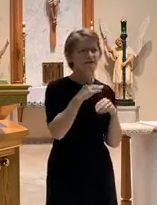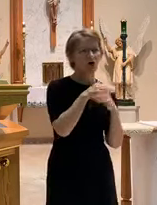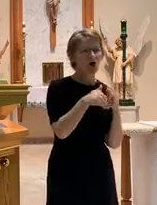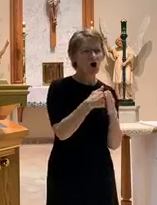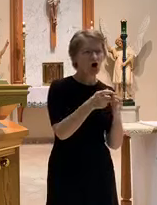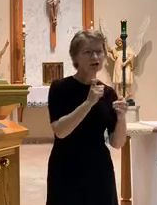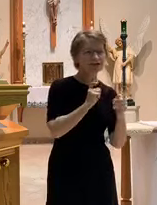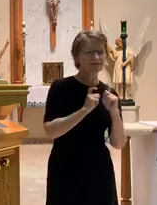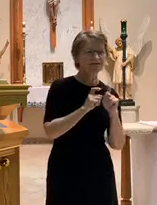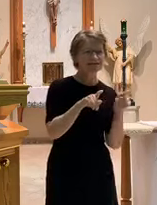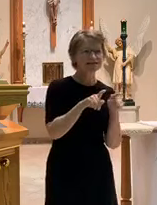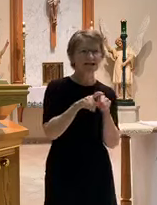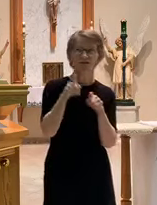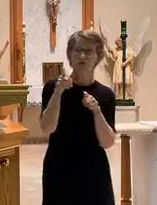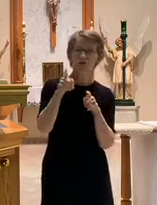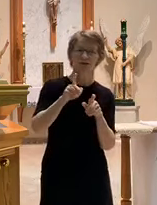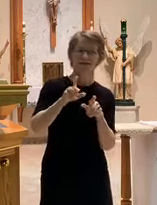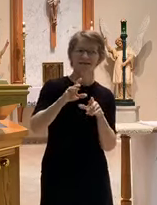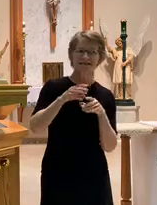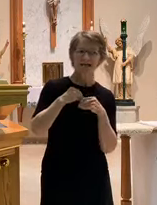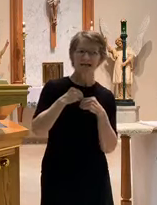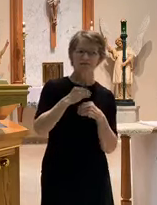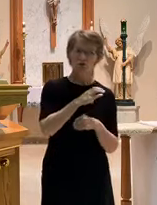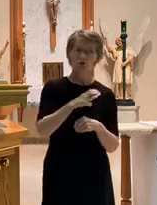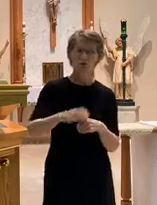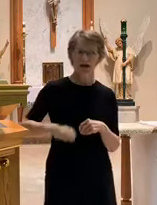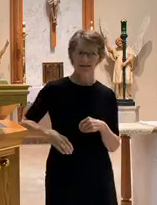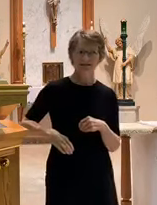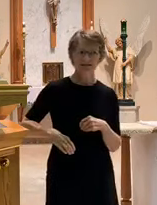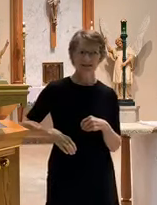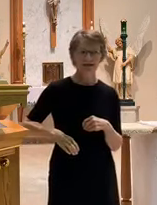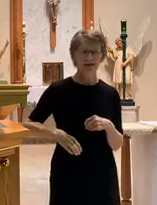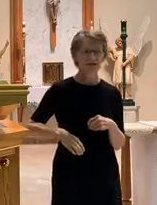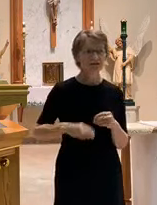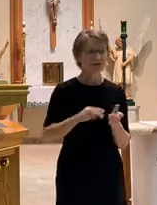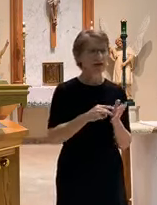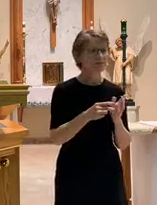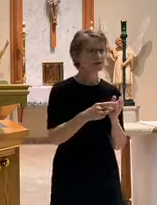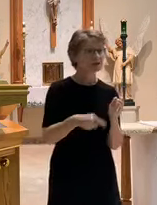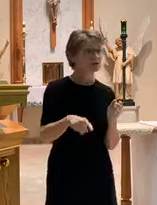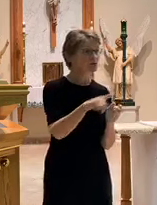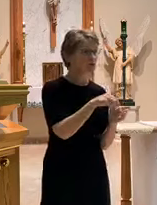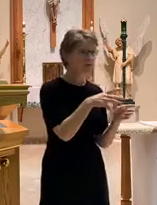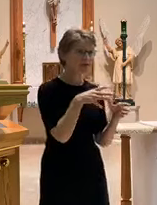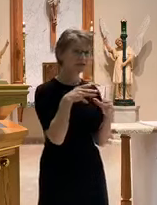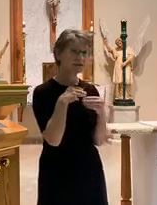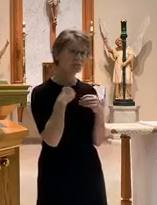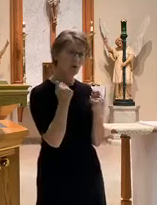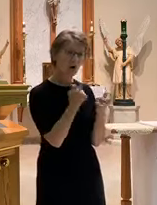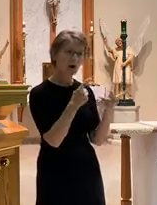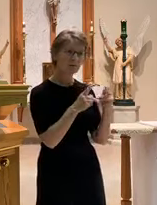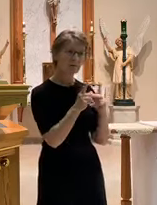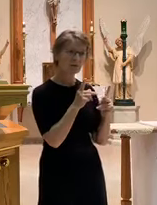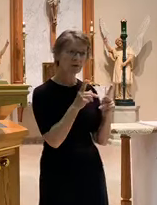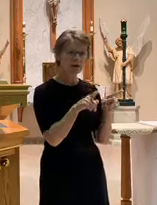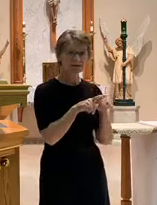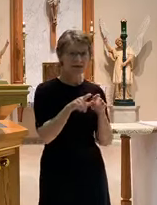And so that's always been their motto, to receive everyone, all guests, as you would receive Christ